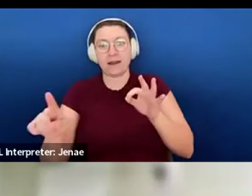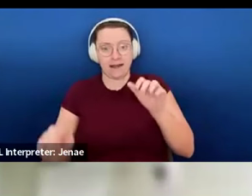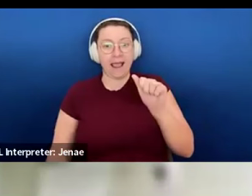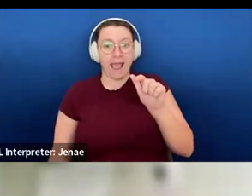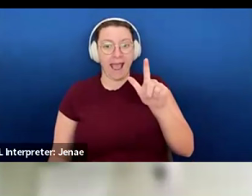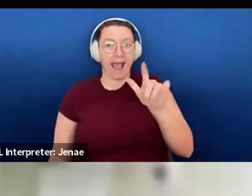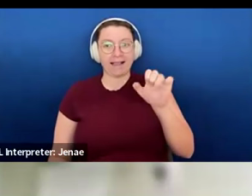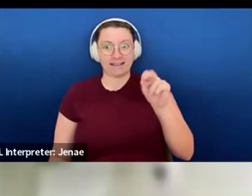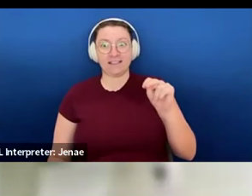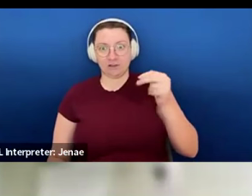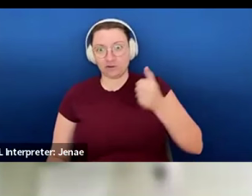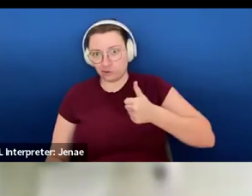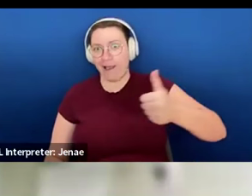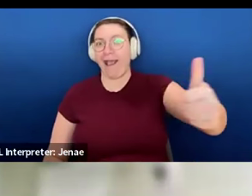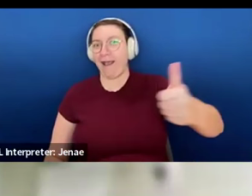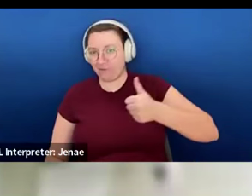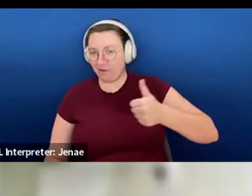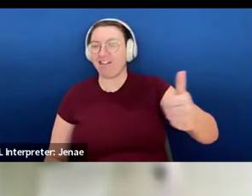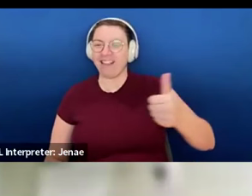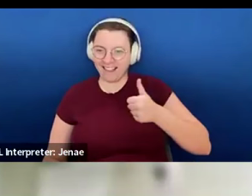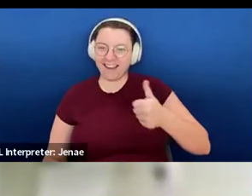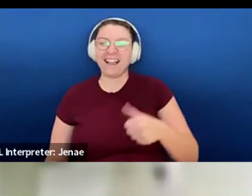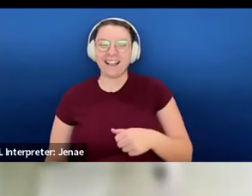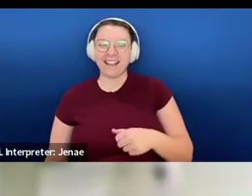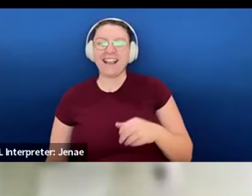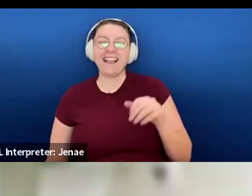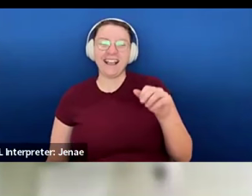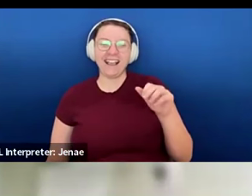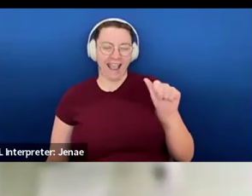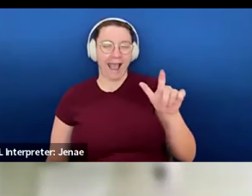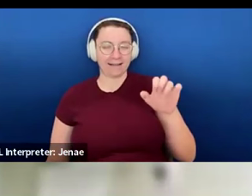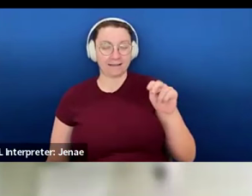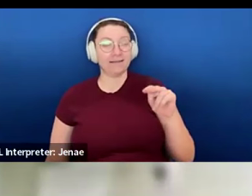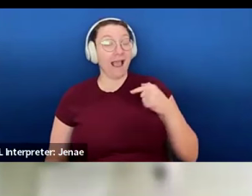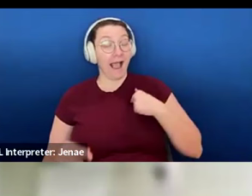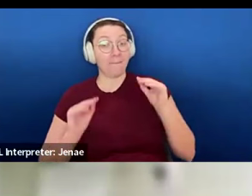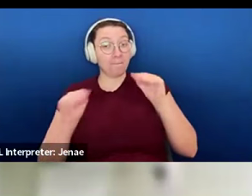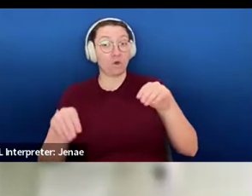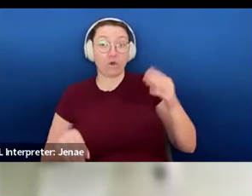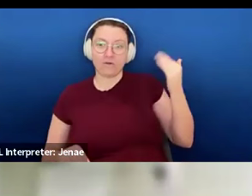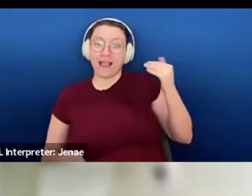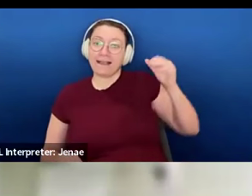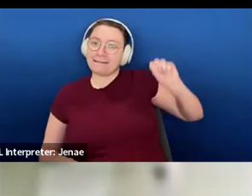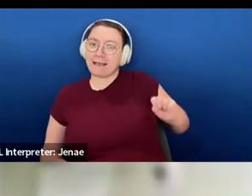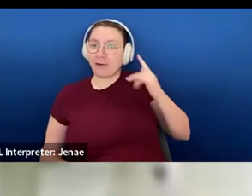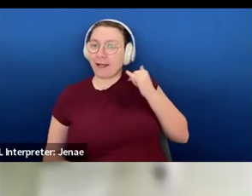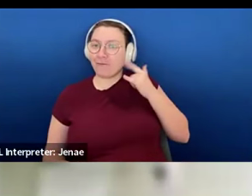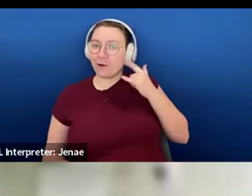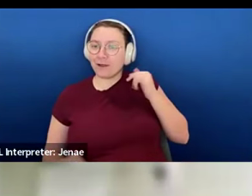and be in our Correct, area. So yes. welcome. I moved from Southern California to Sacramento a few months